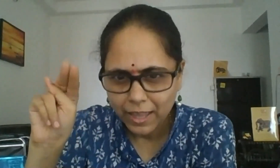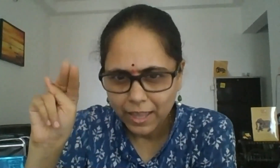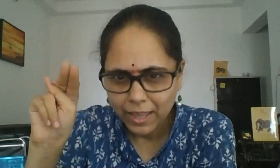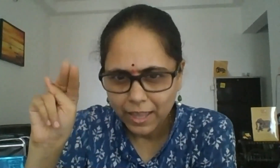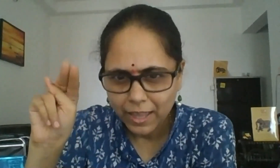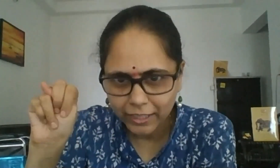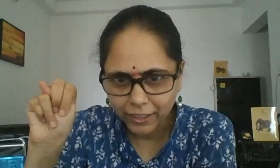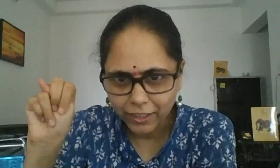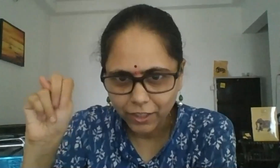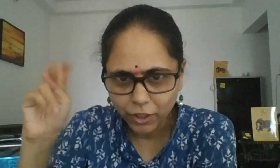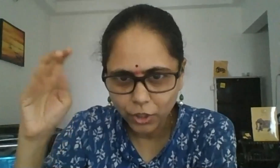N,